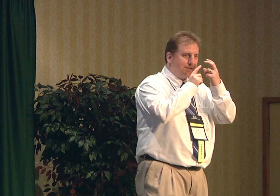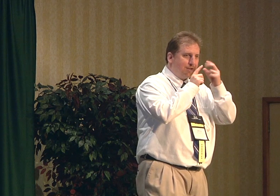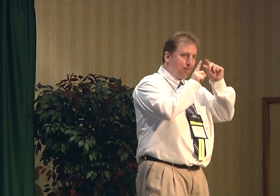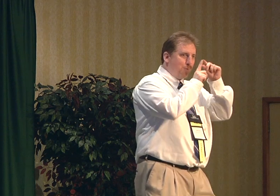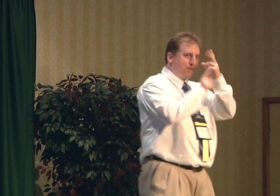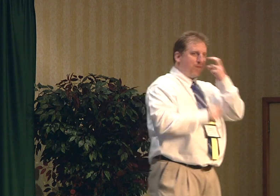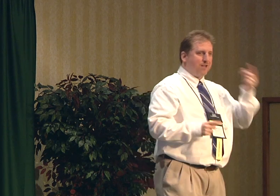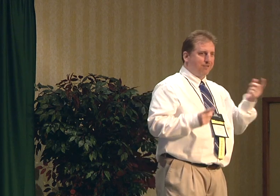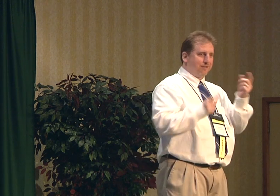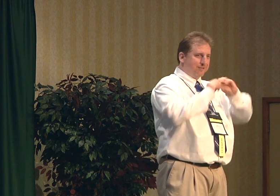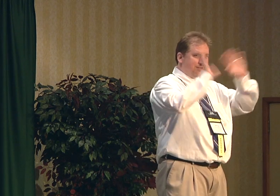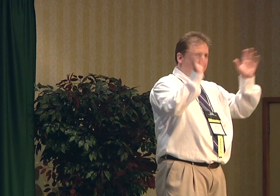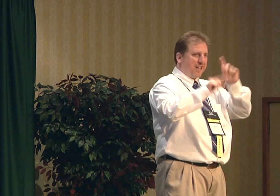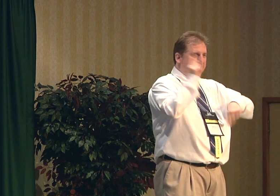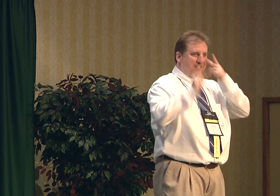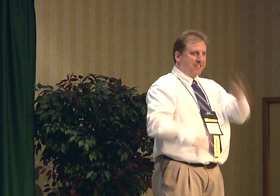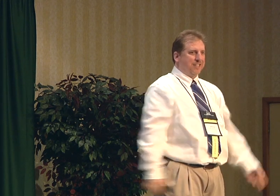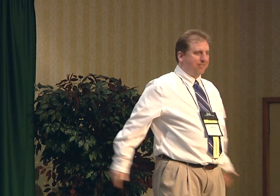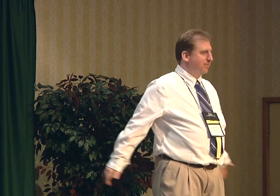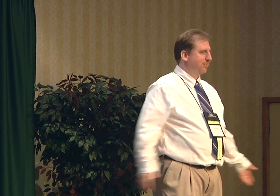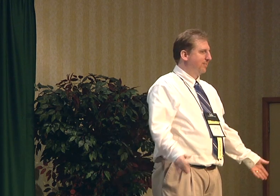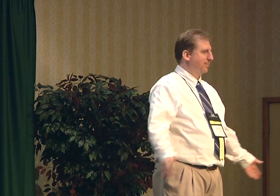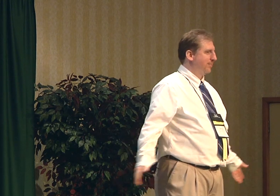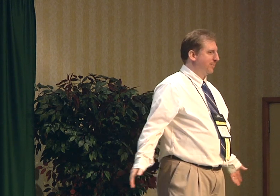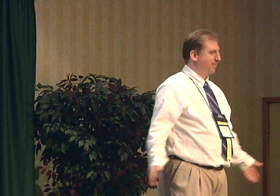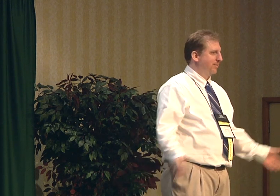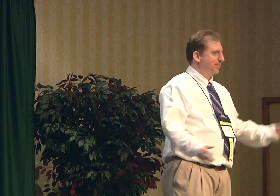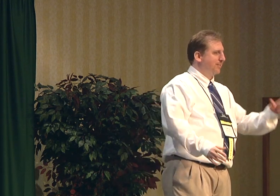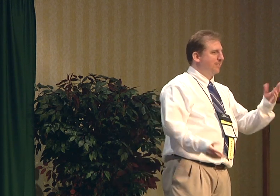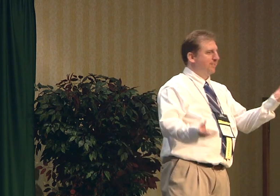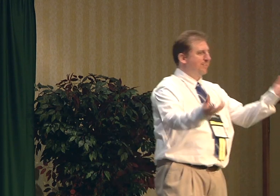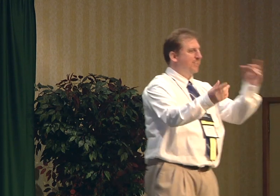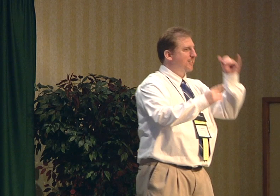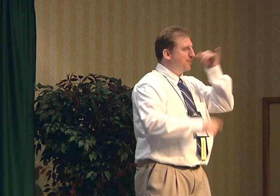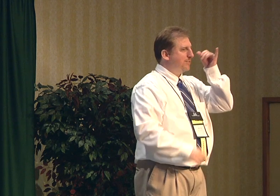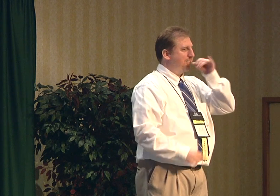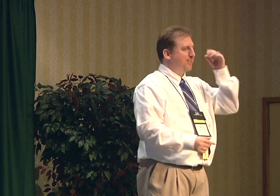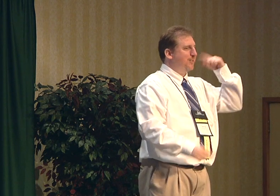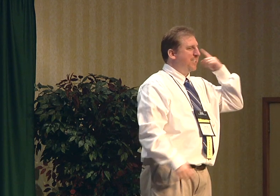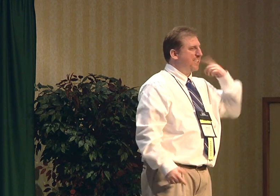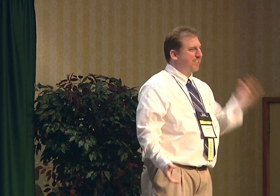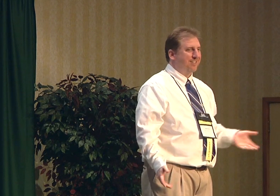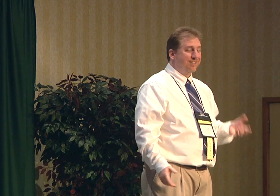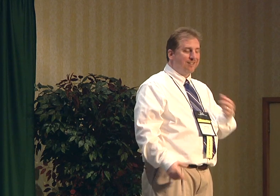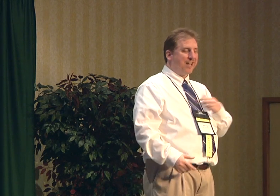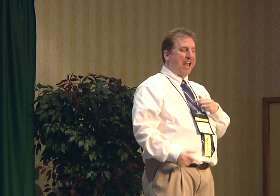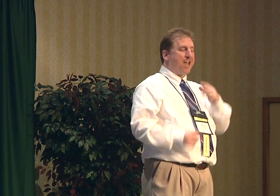How could deafblind people, I mean, obviously, if you have the word blind there, they're not going to be able to see to use VRI. It's